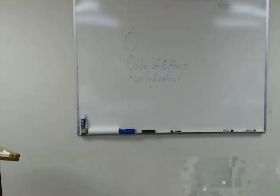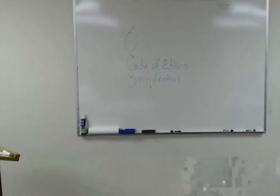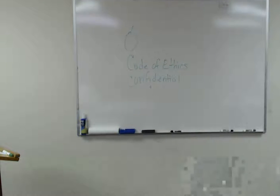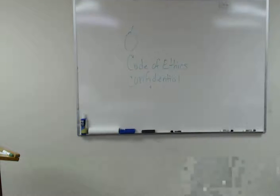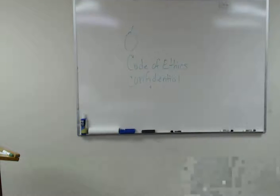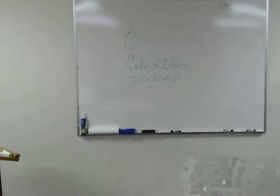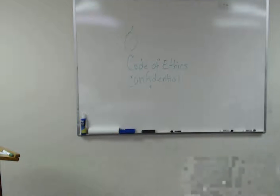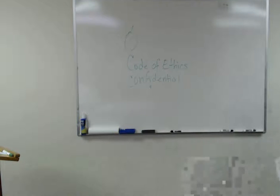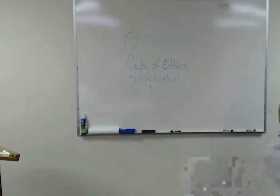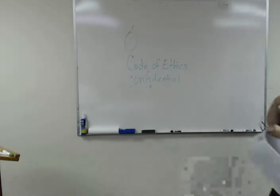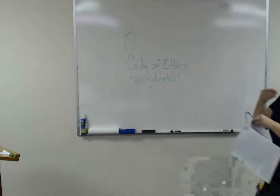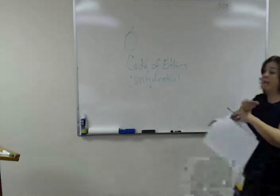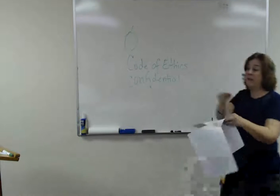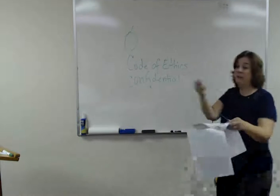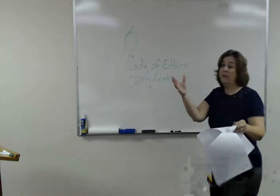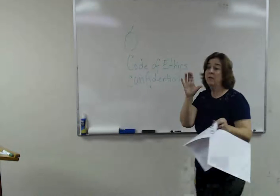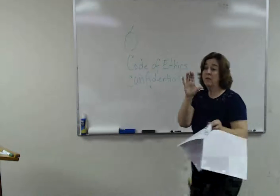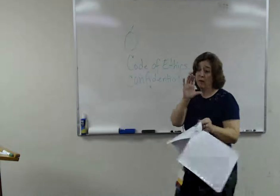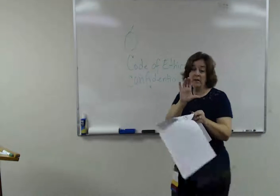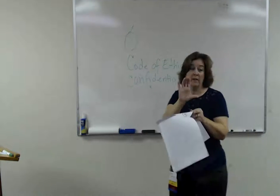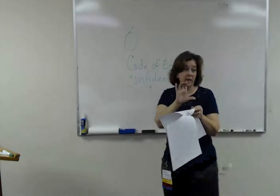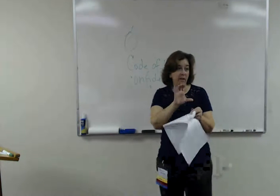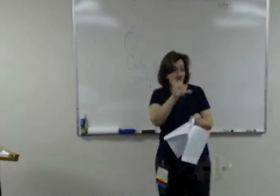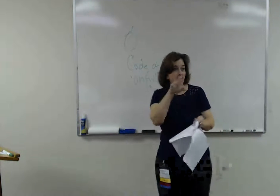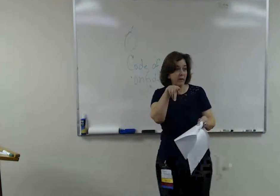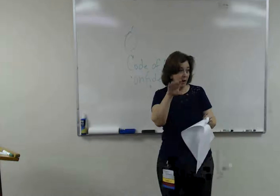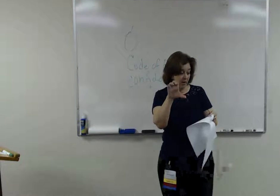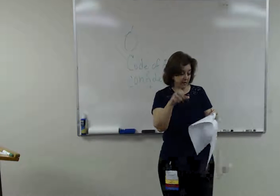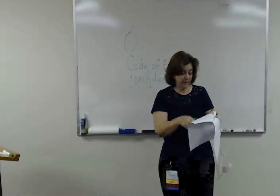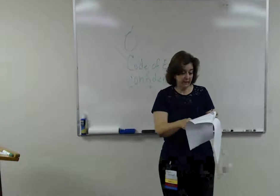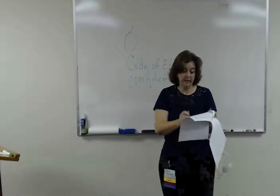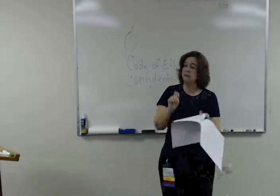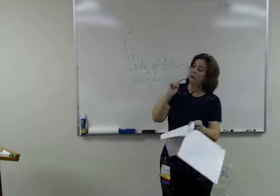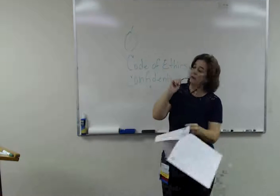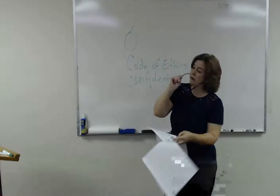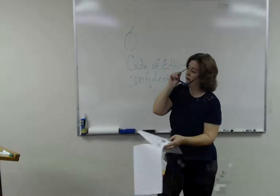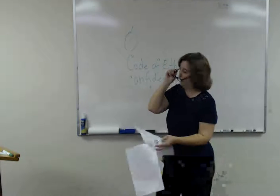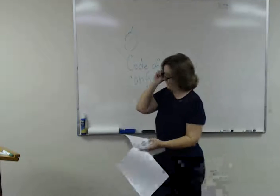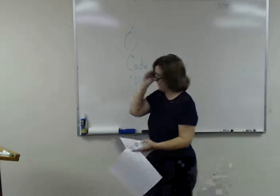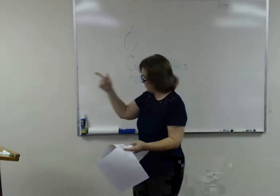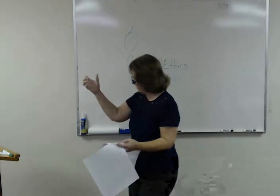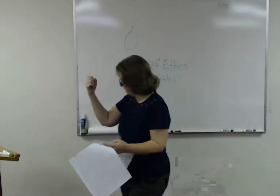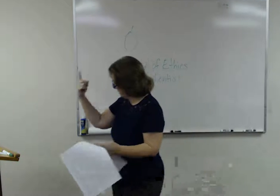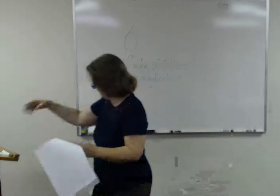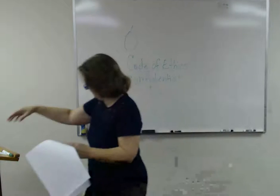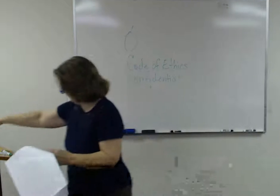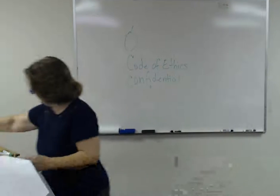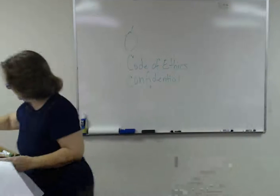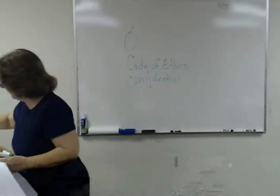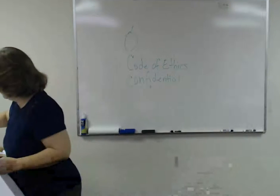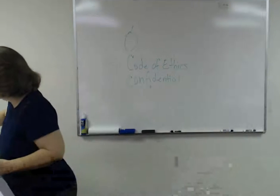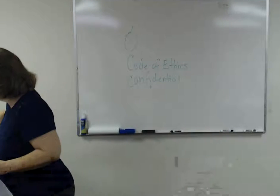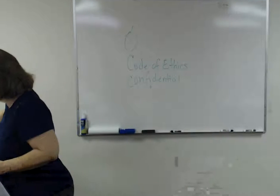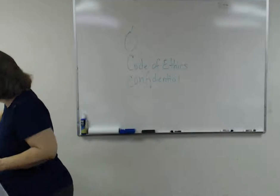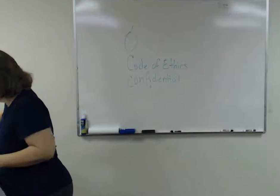on. Okay, that's why I'm giving you the code of conduct here. Did you get one? Did